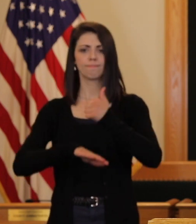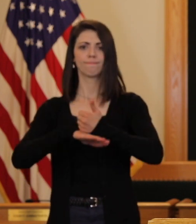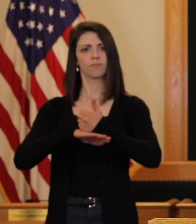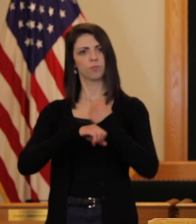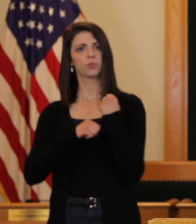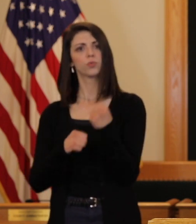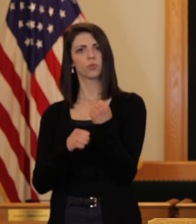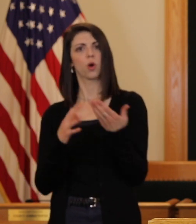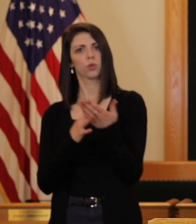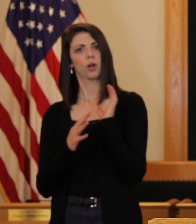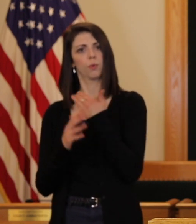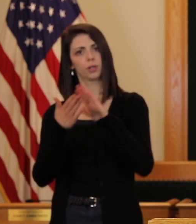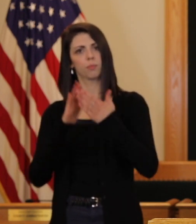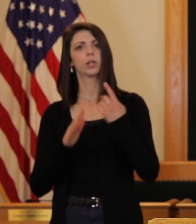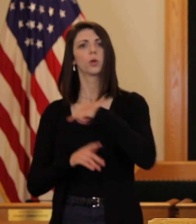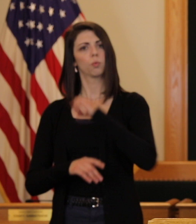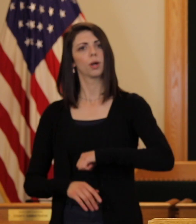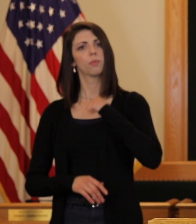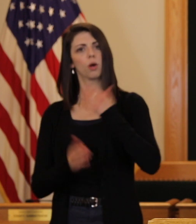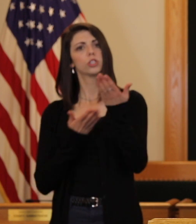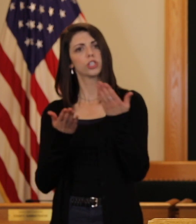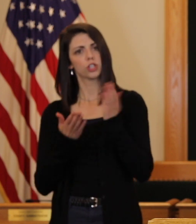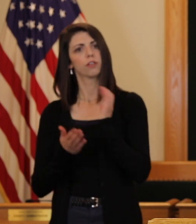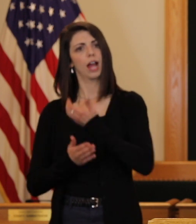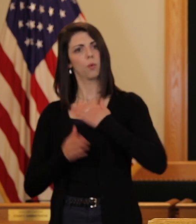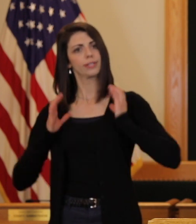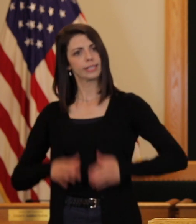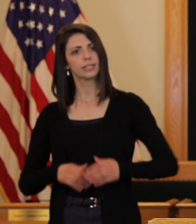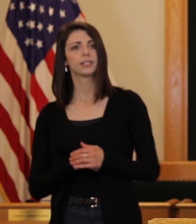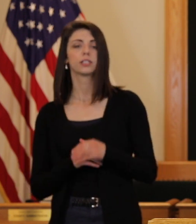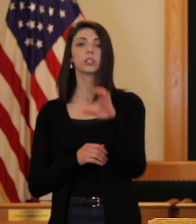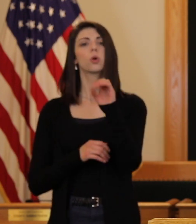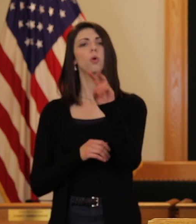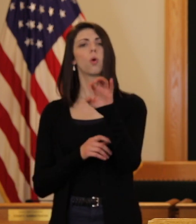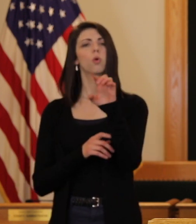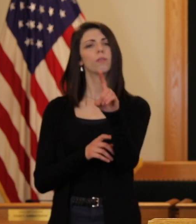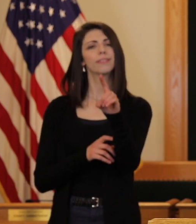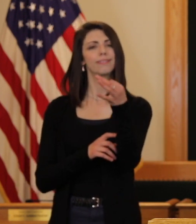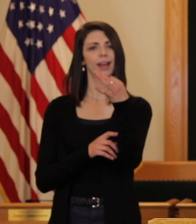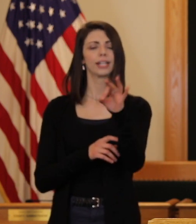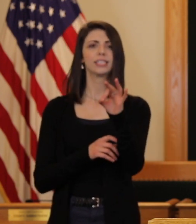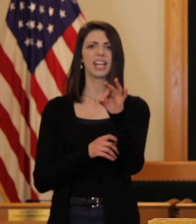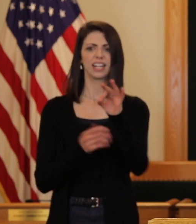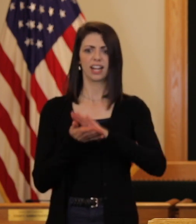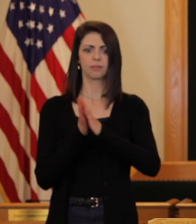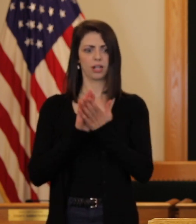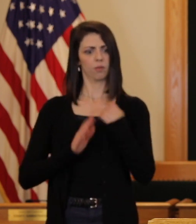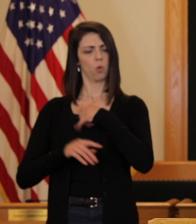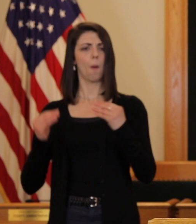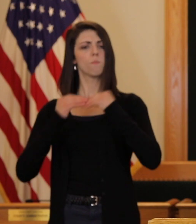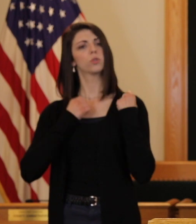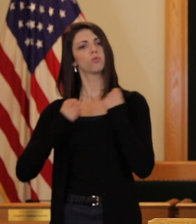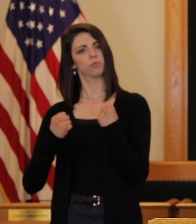community, and we are proud to serve Oswego County citizens. COVID-19 has made us stronger, and we appreciate this opportunity to say thank you